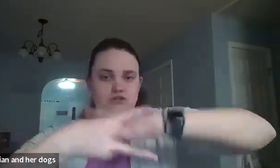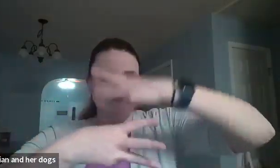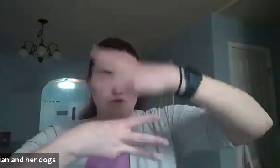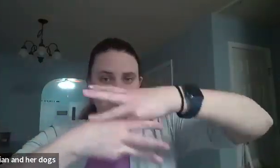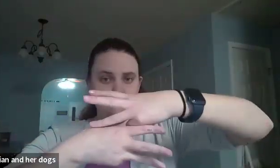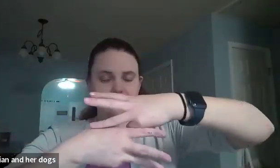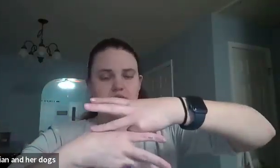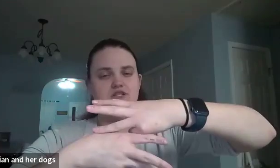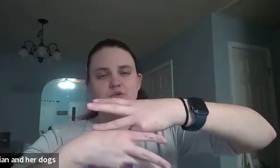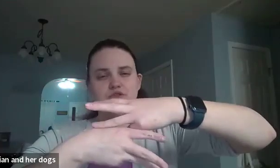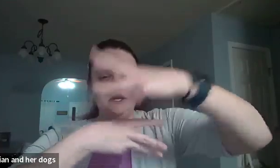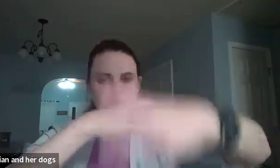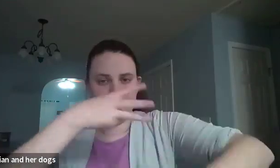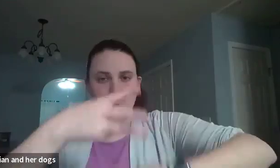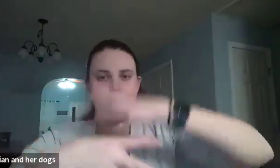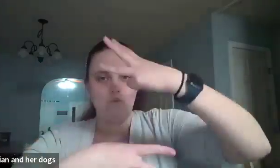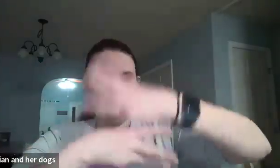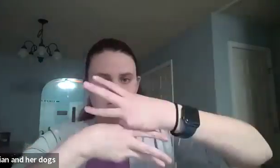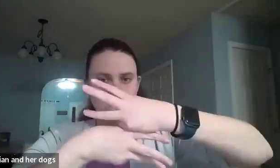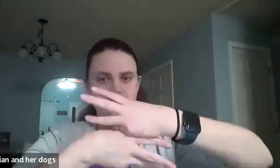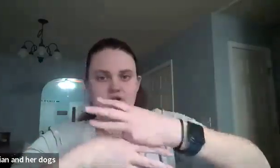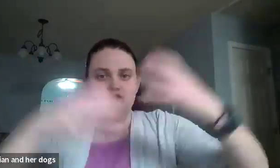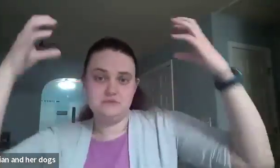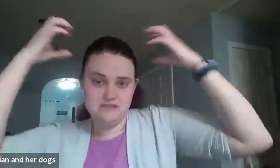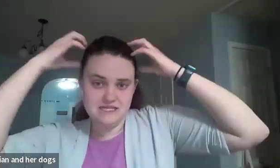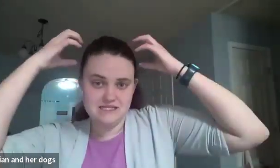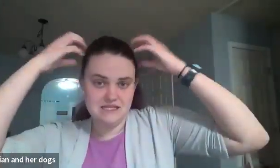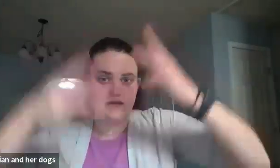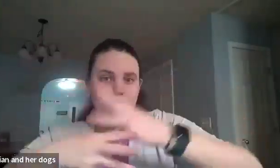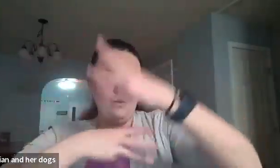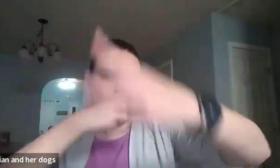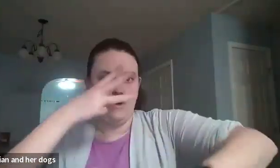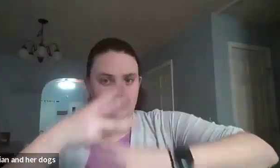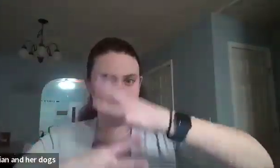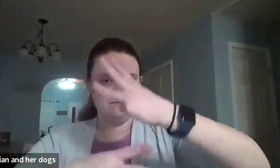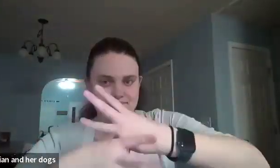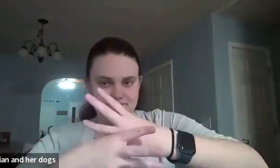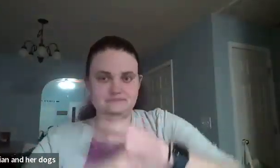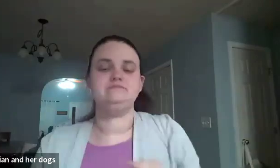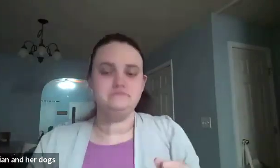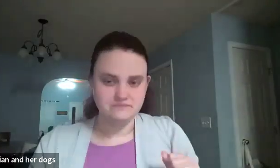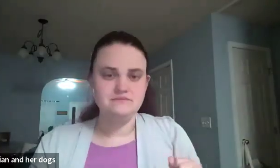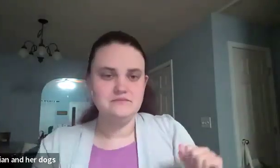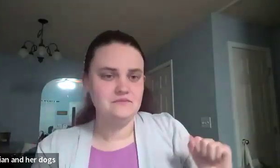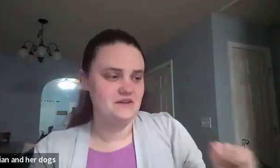a circle, like we did with the year world. So Disney World.